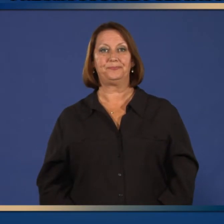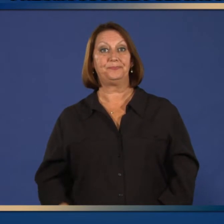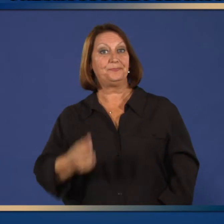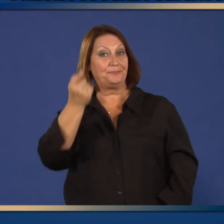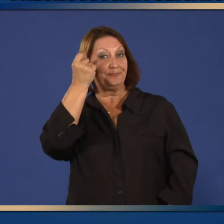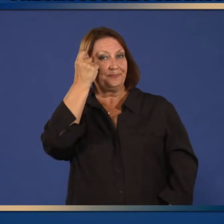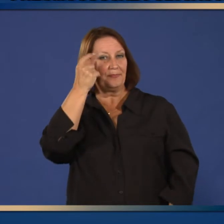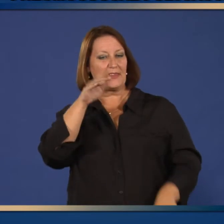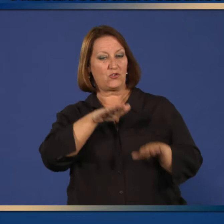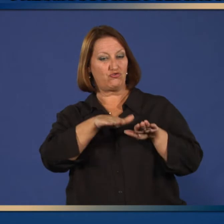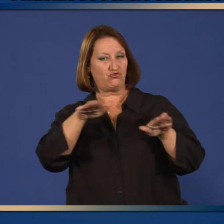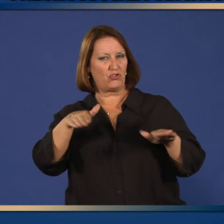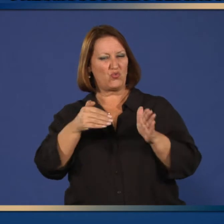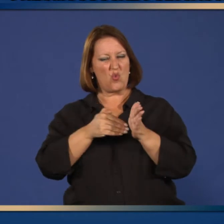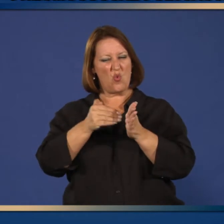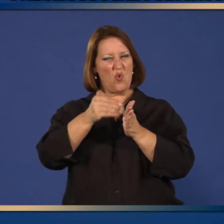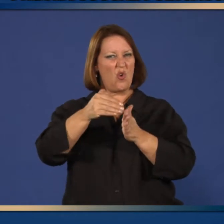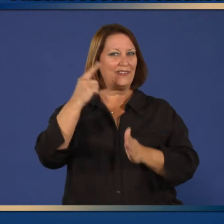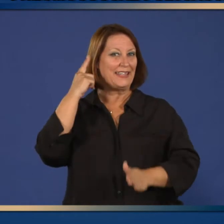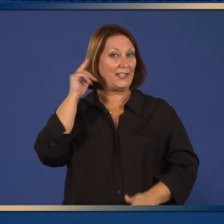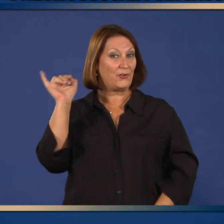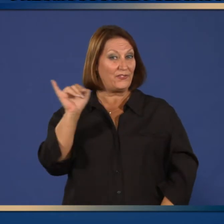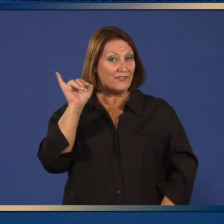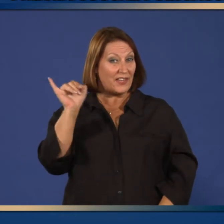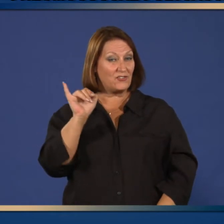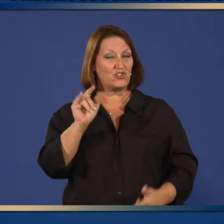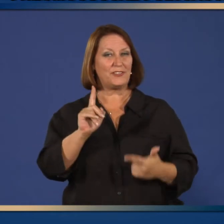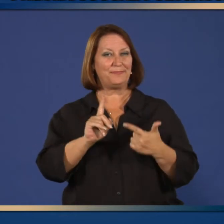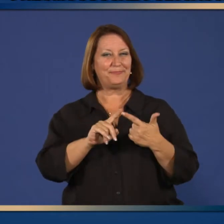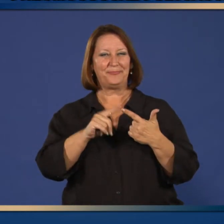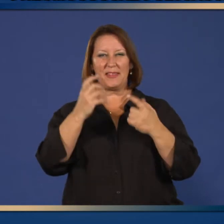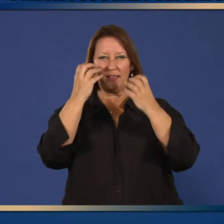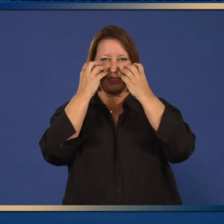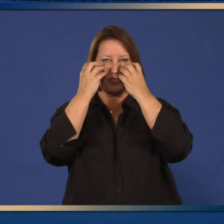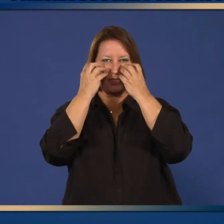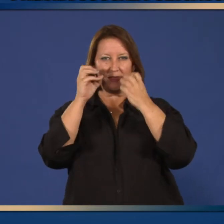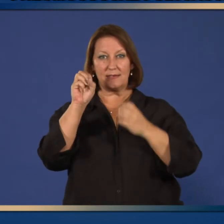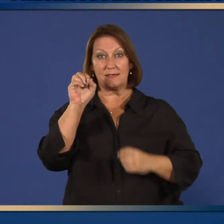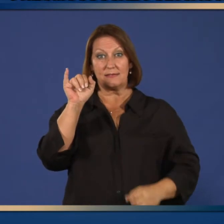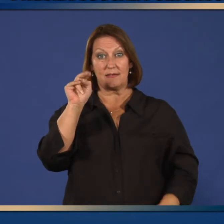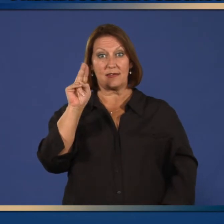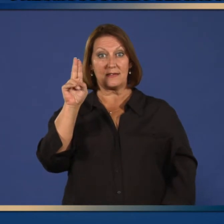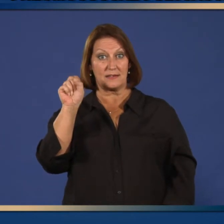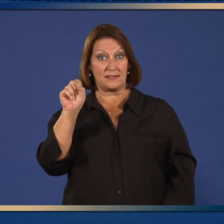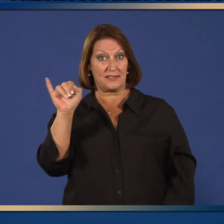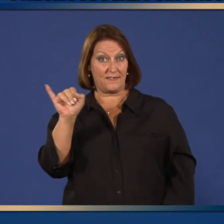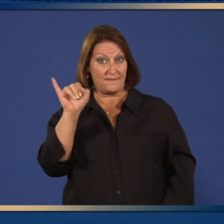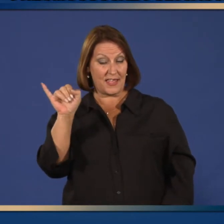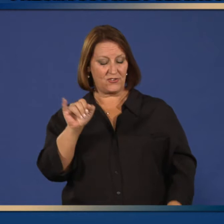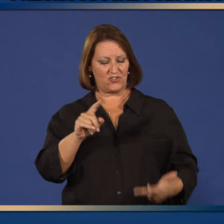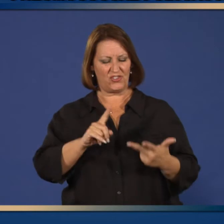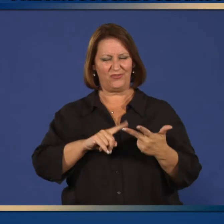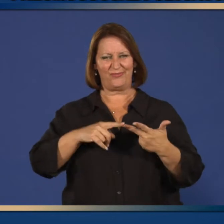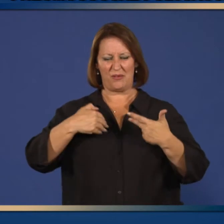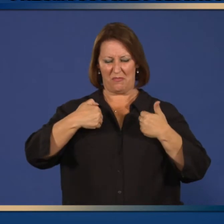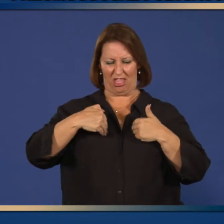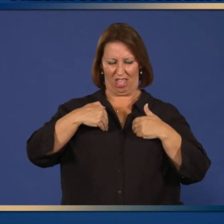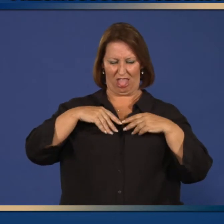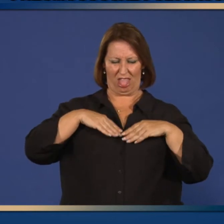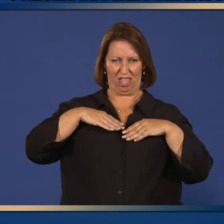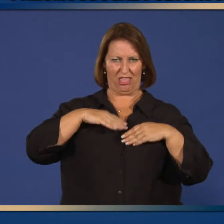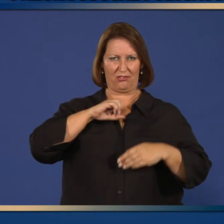Children who often get ear infections, sinus infections,